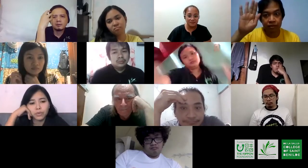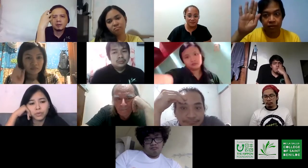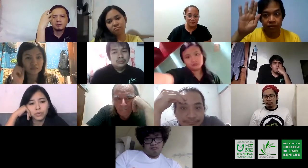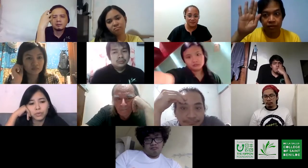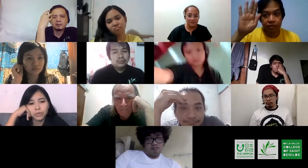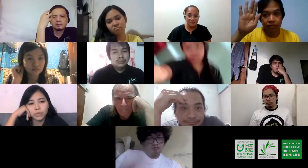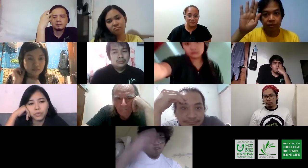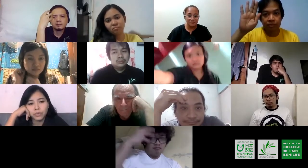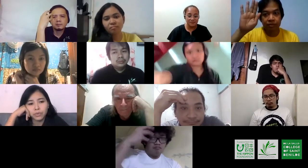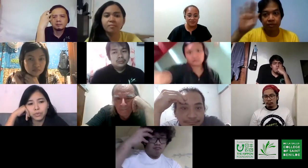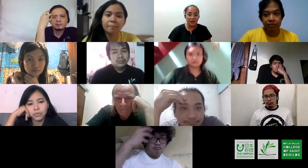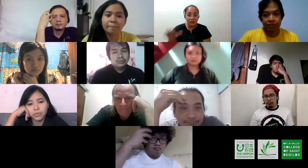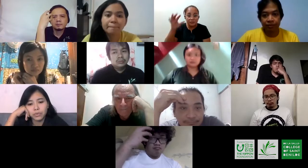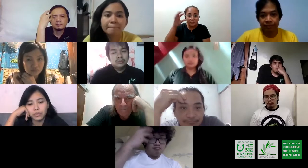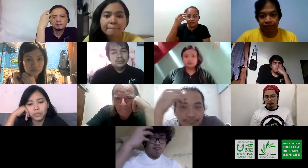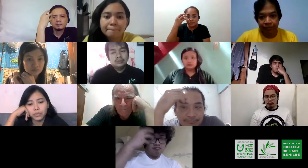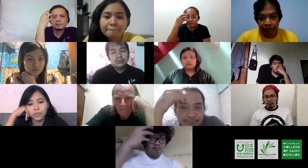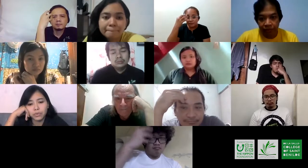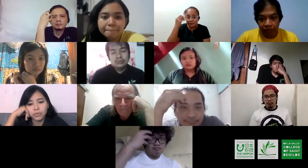Okay.